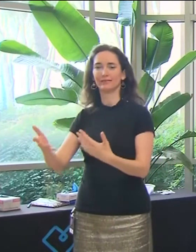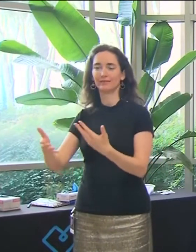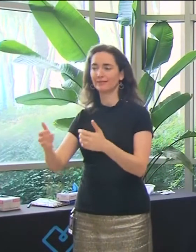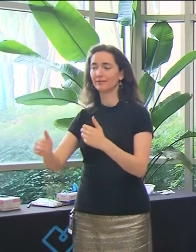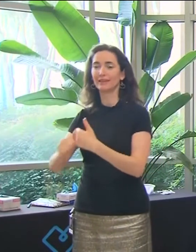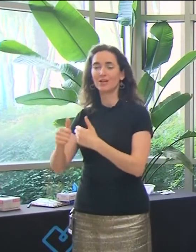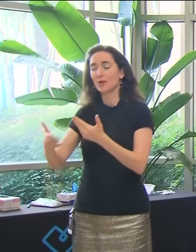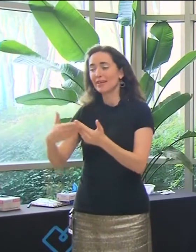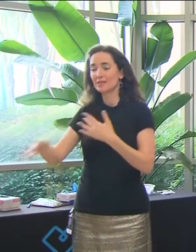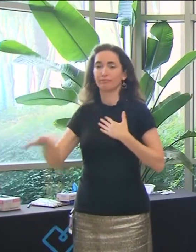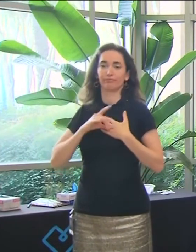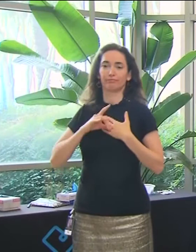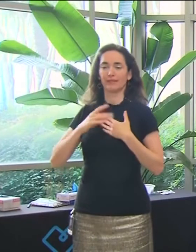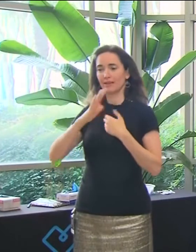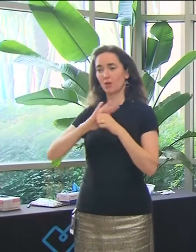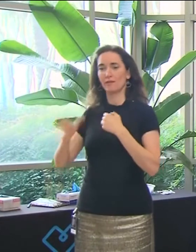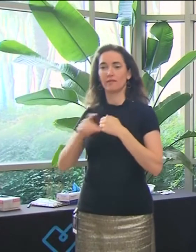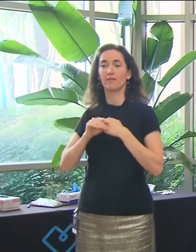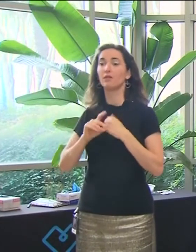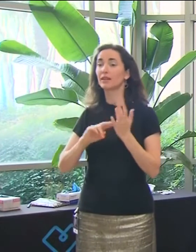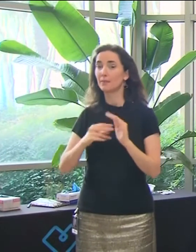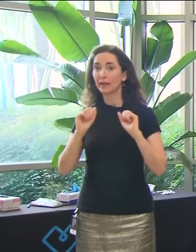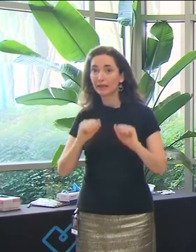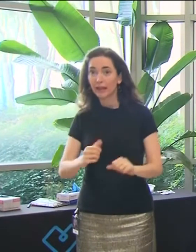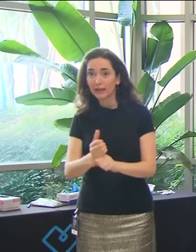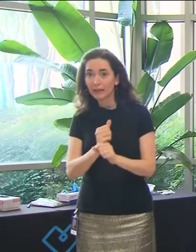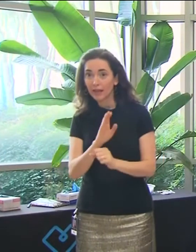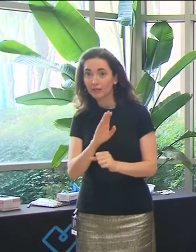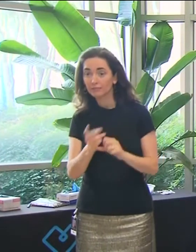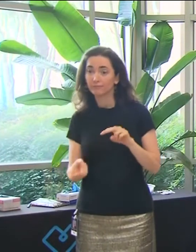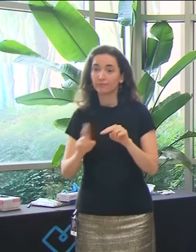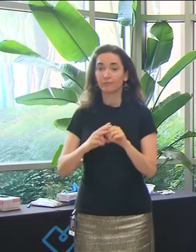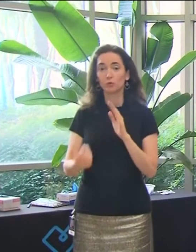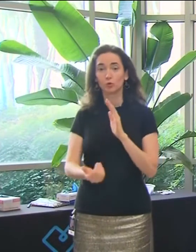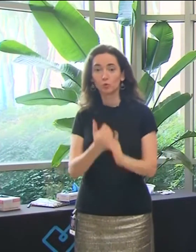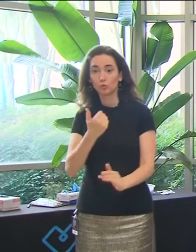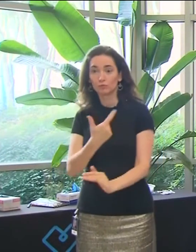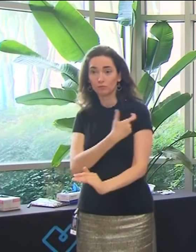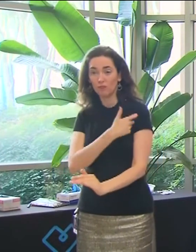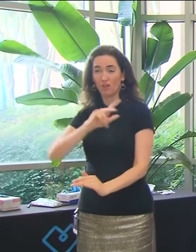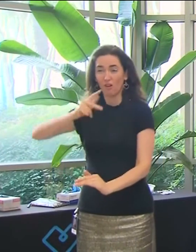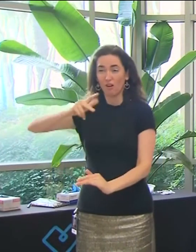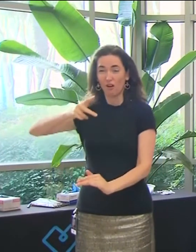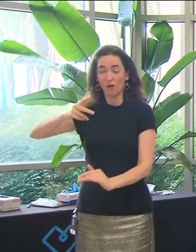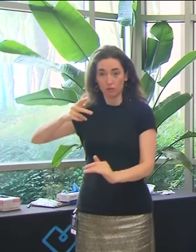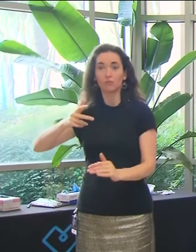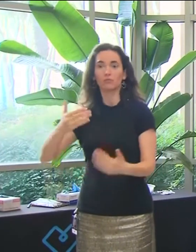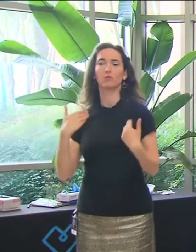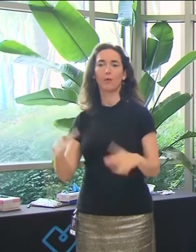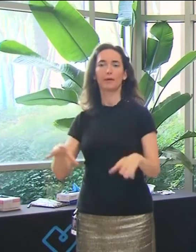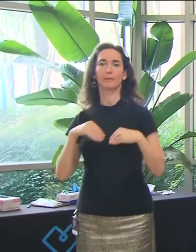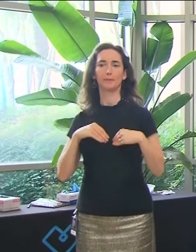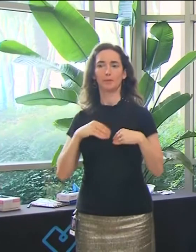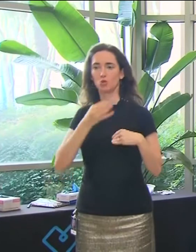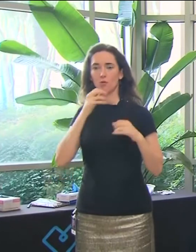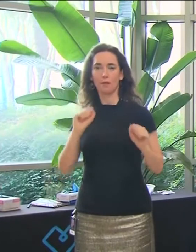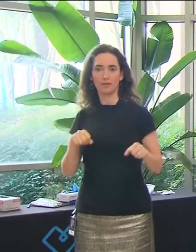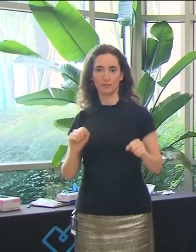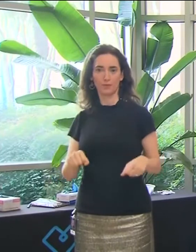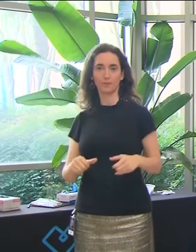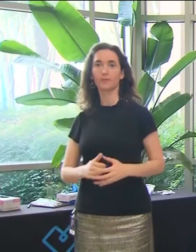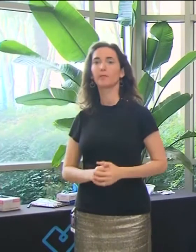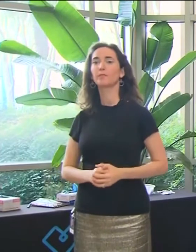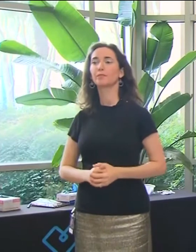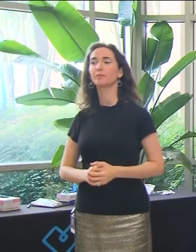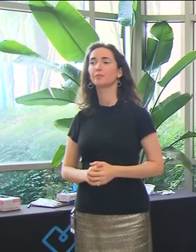get your booster as soon as you can and as soon as you become eligible. Just to give you some